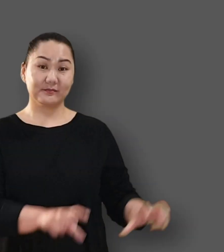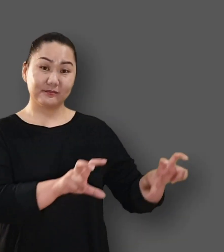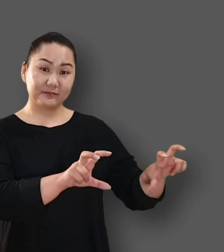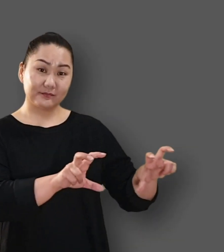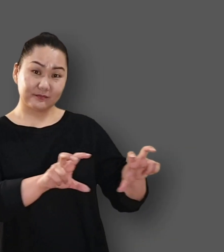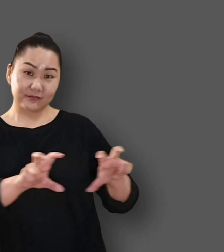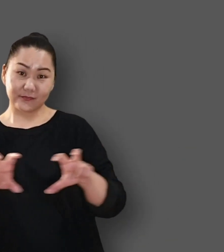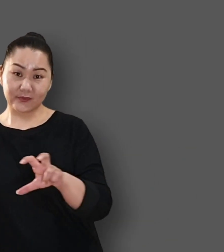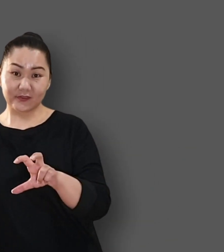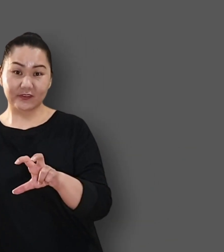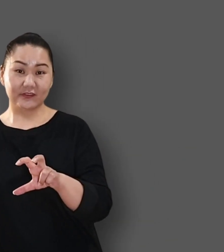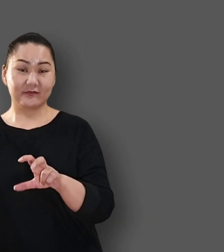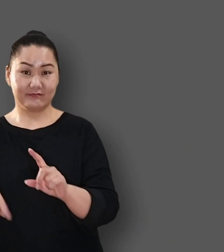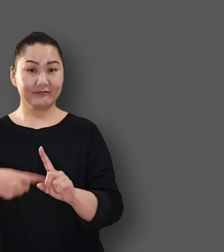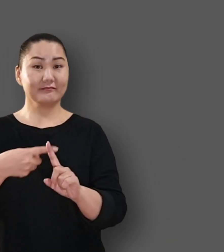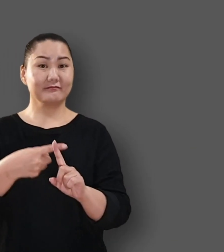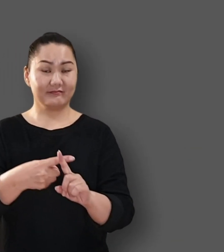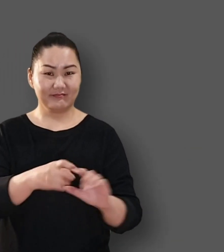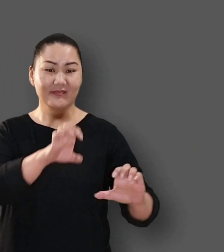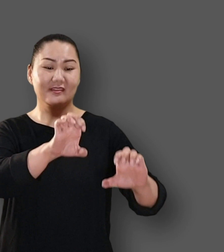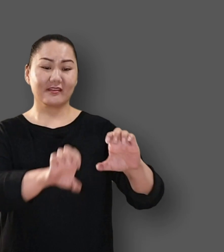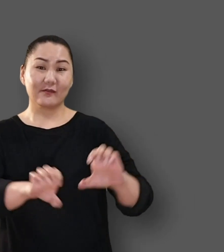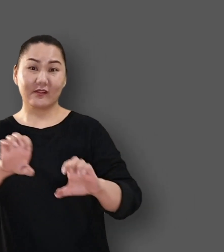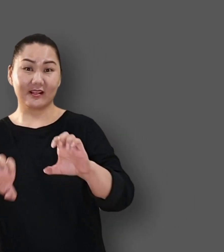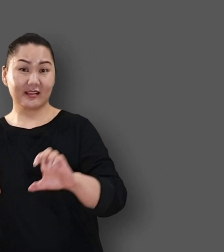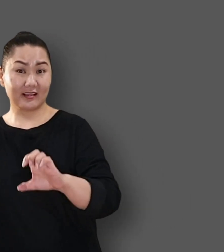Monitoring and evaluating our progress.